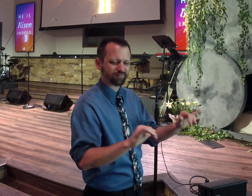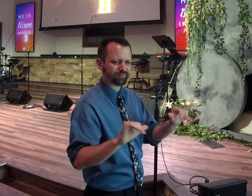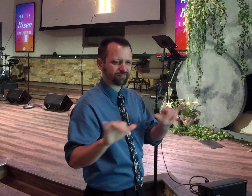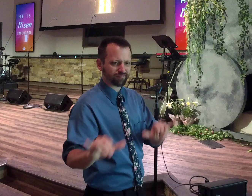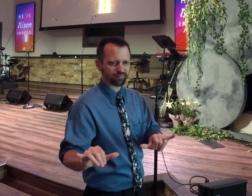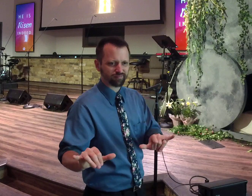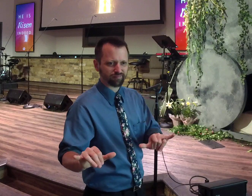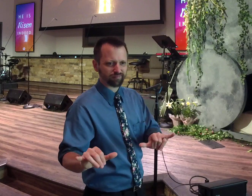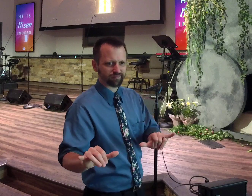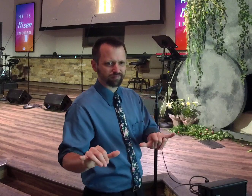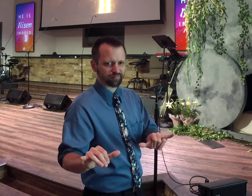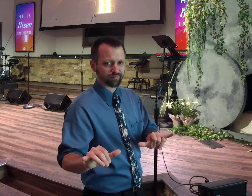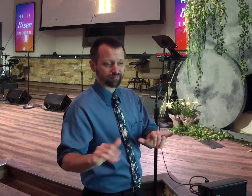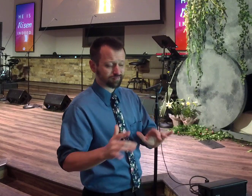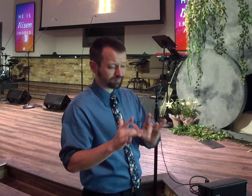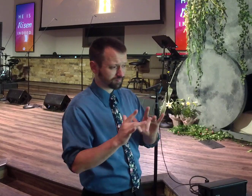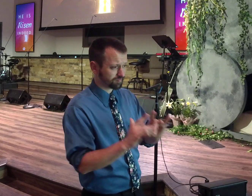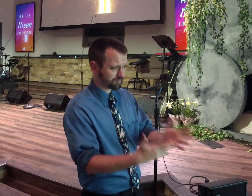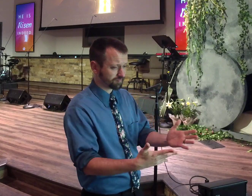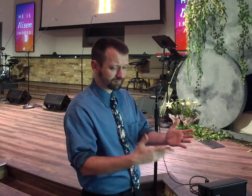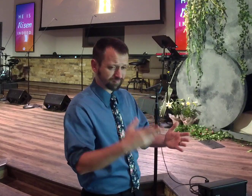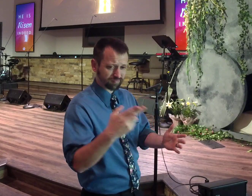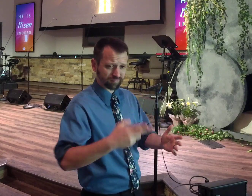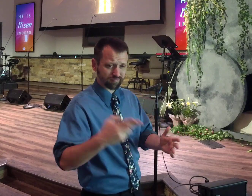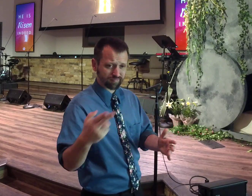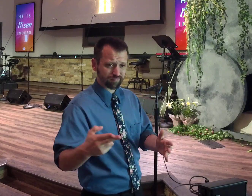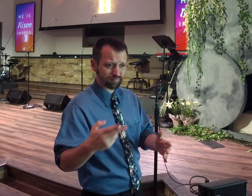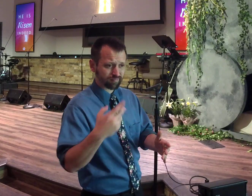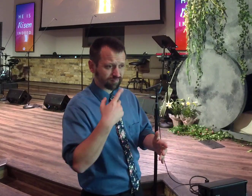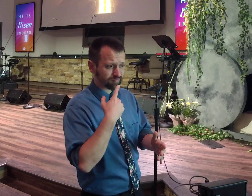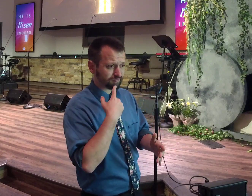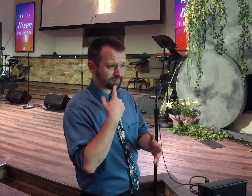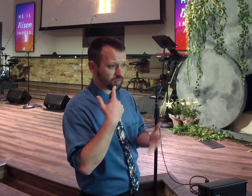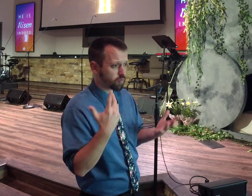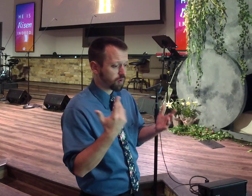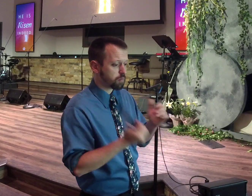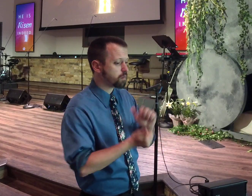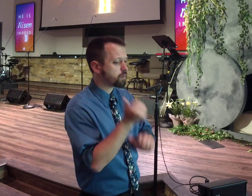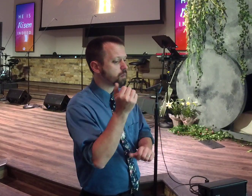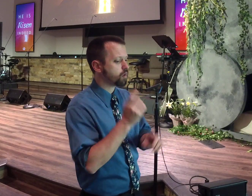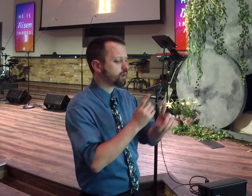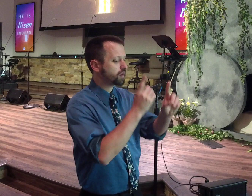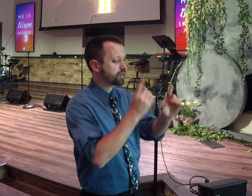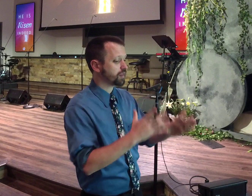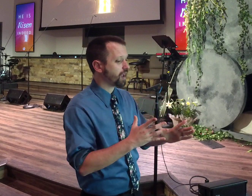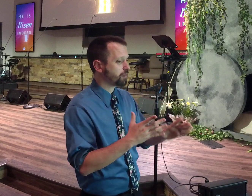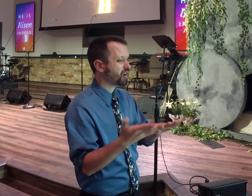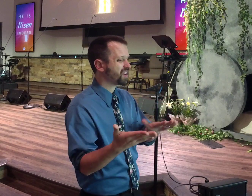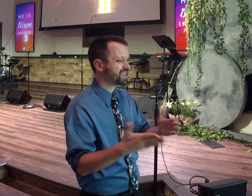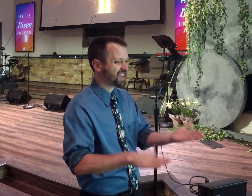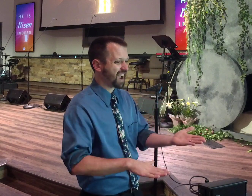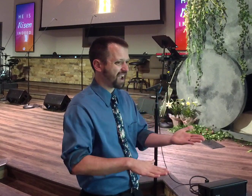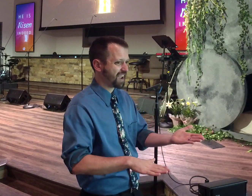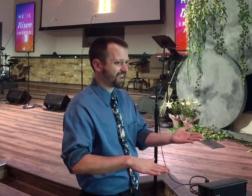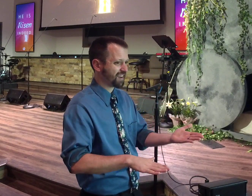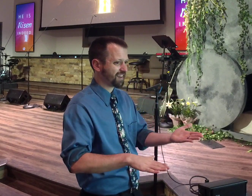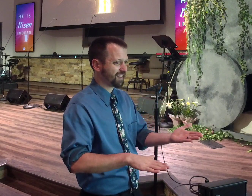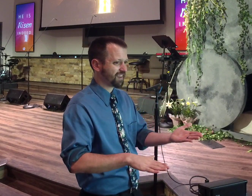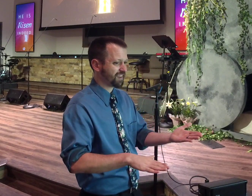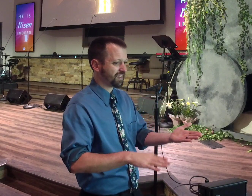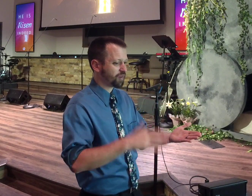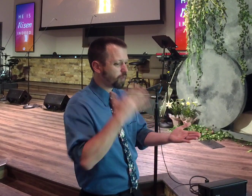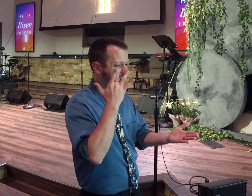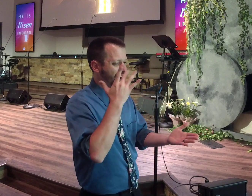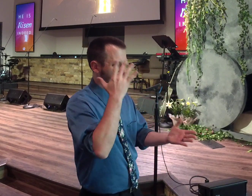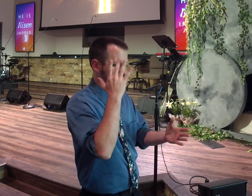The Bible, as well as history, tells us that most of the disciples, they paid for their lives, for their testimony, for their